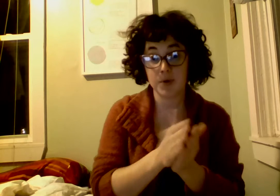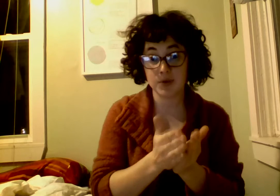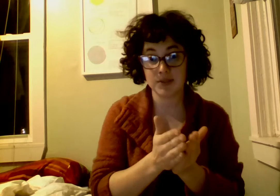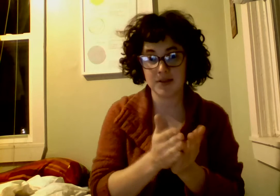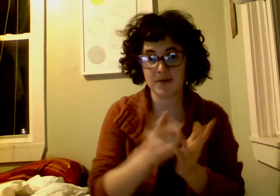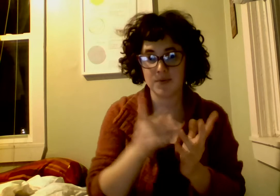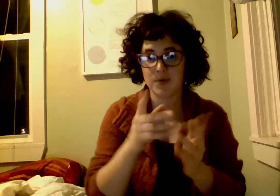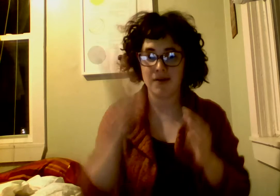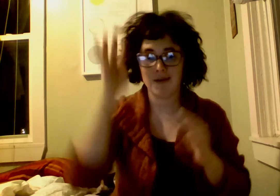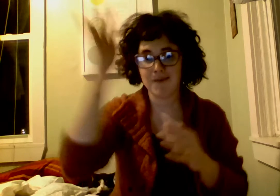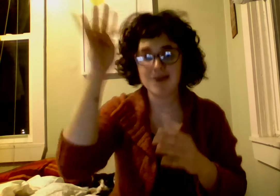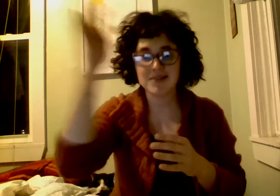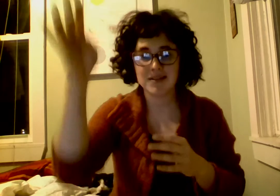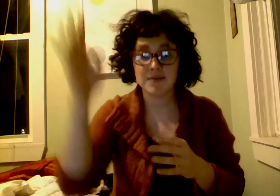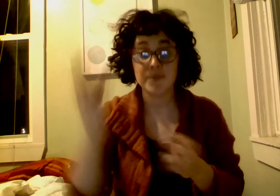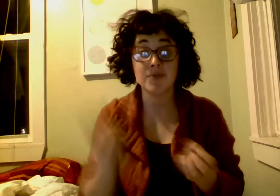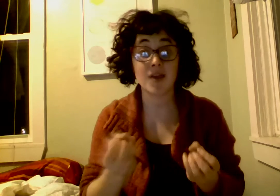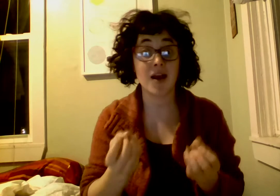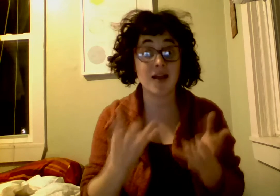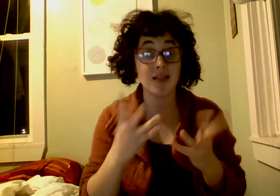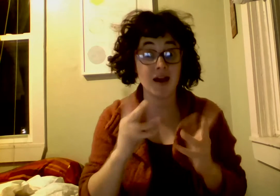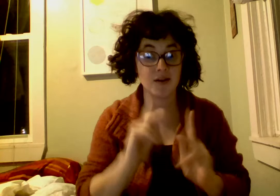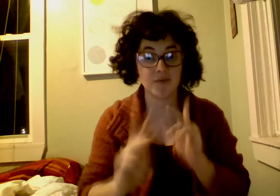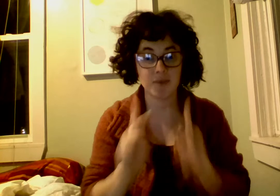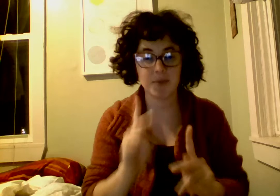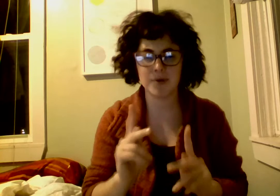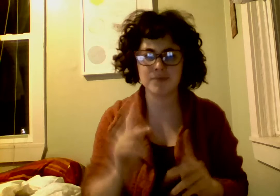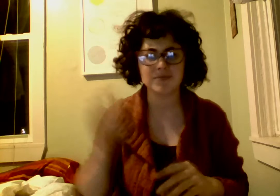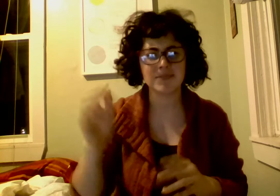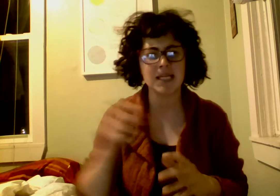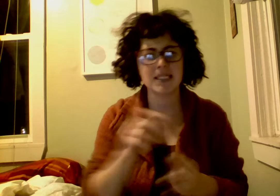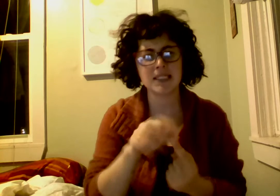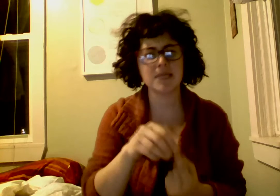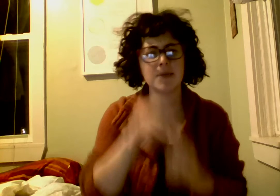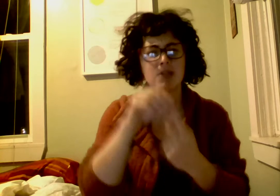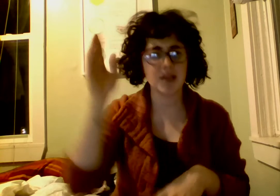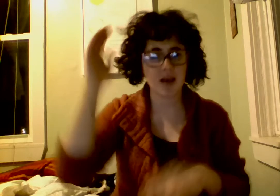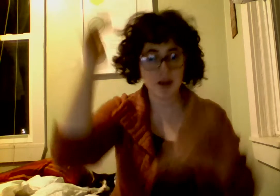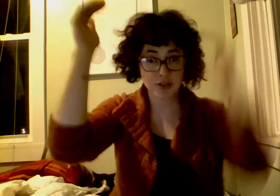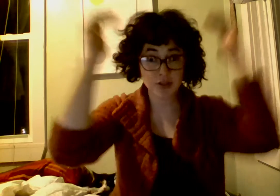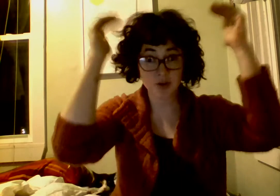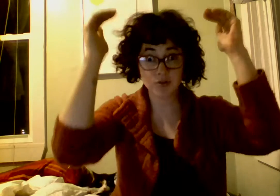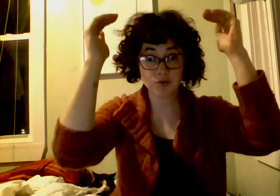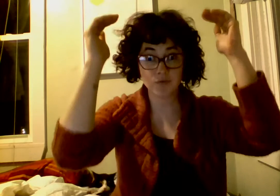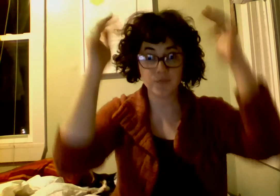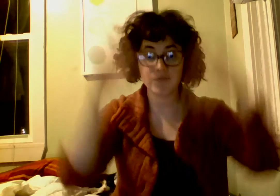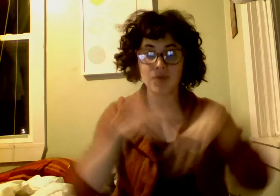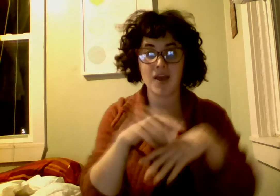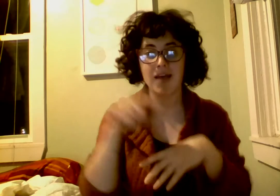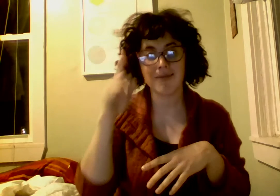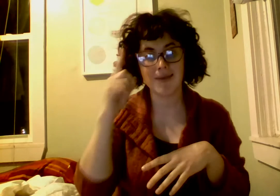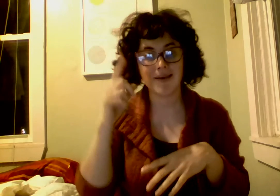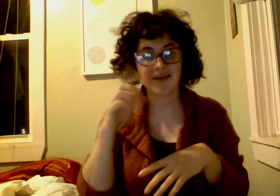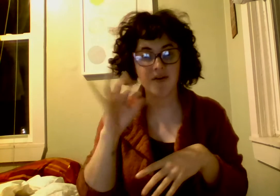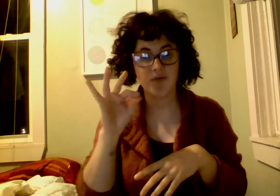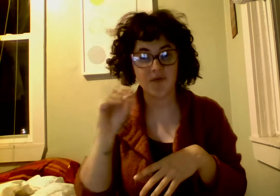a lot of people, especially adults, for some reason think that all folk tales are meant for little kids. And that's, can